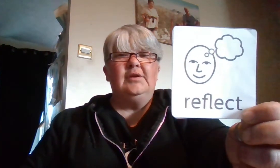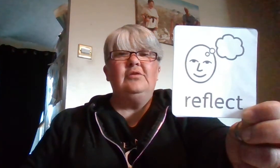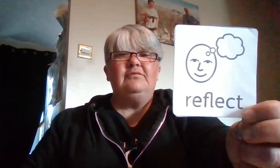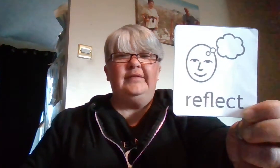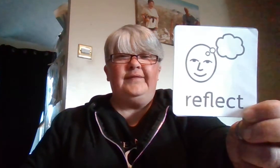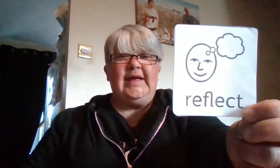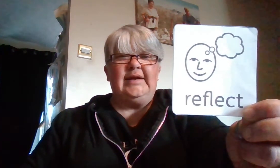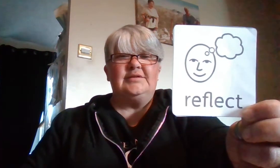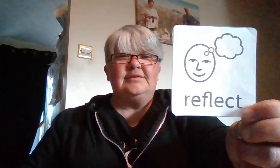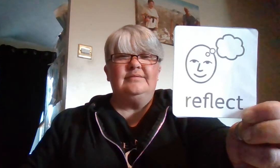Reflect.